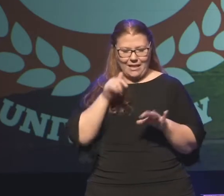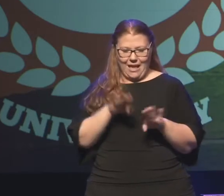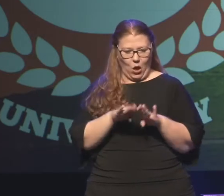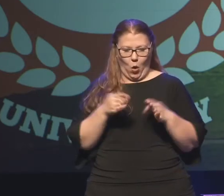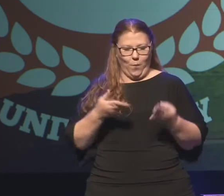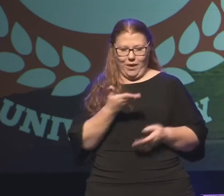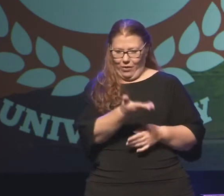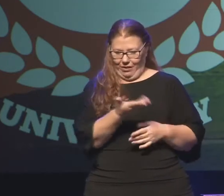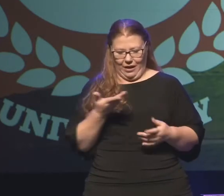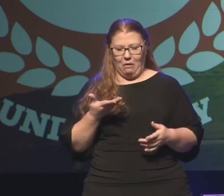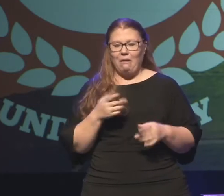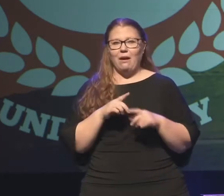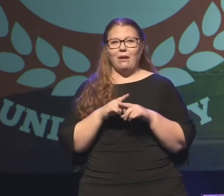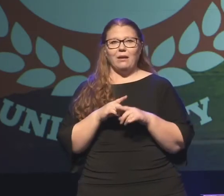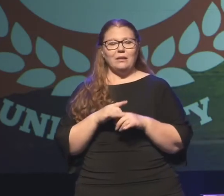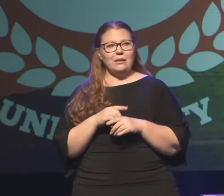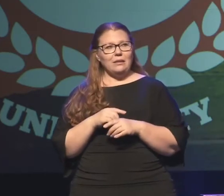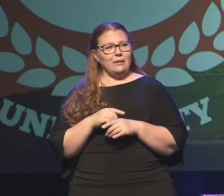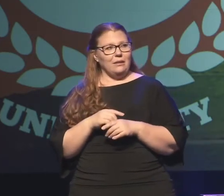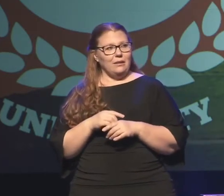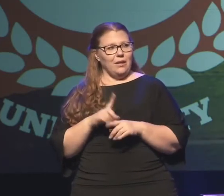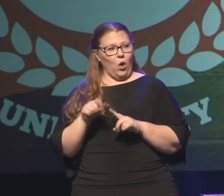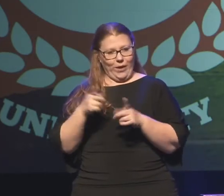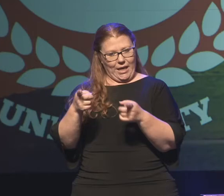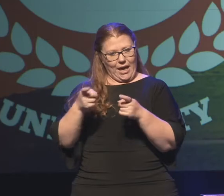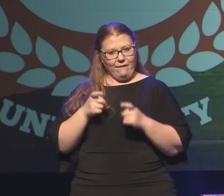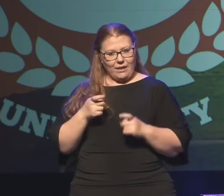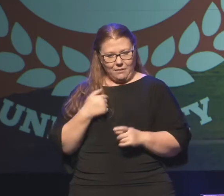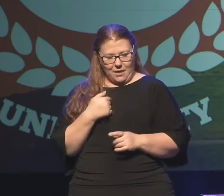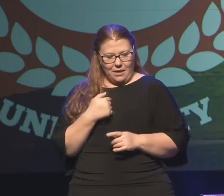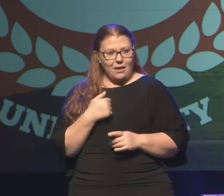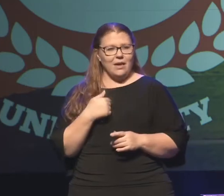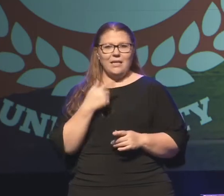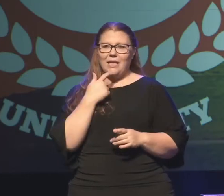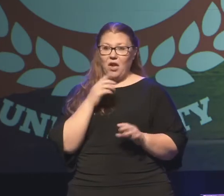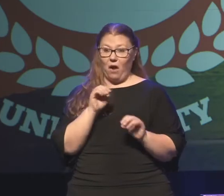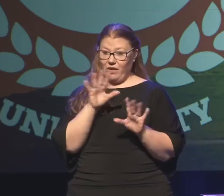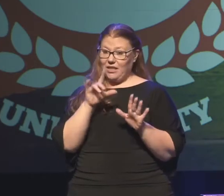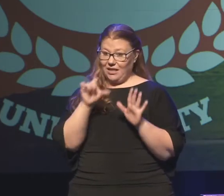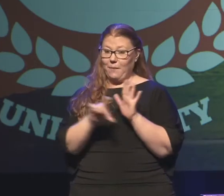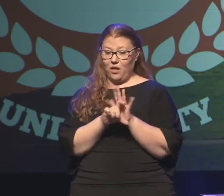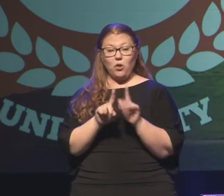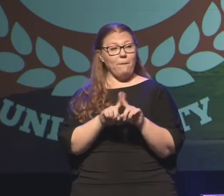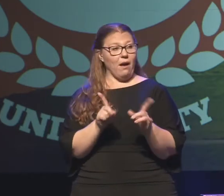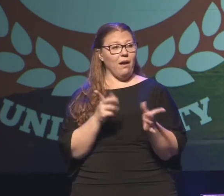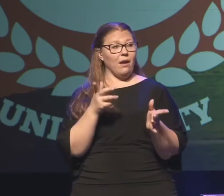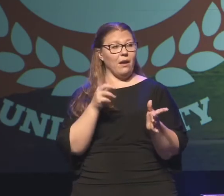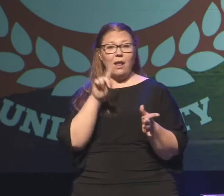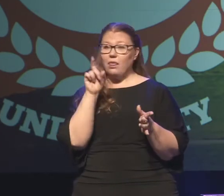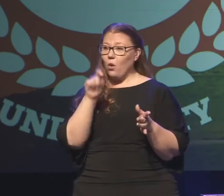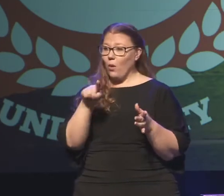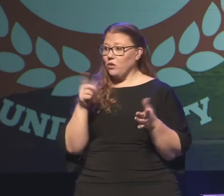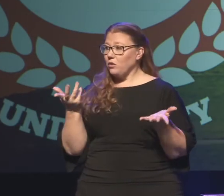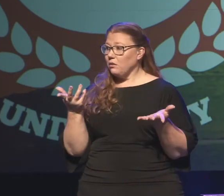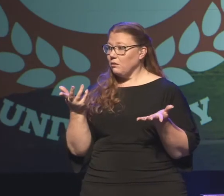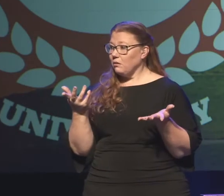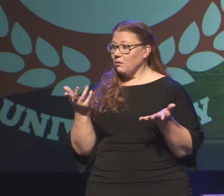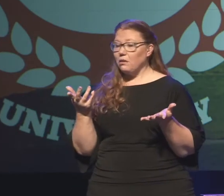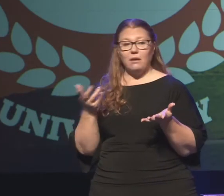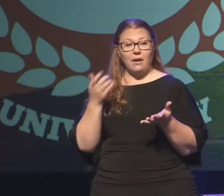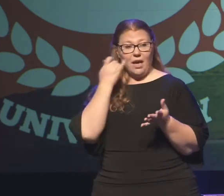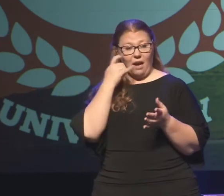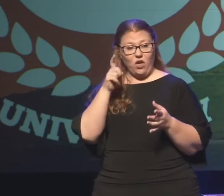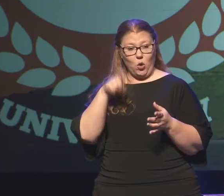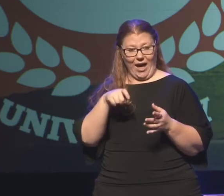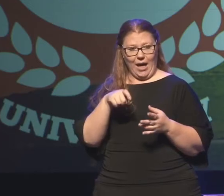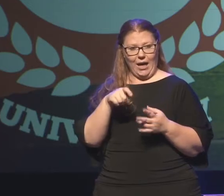presence. And when he gave it to me, he said, obviously it's a picture. He says, but here's the question. If you had to